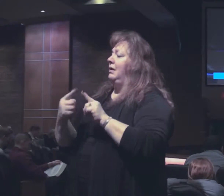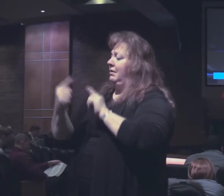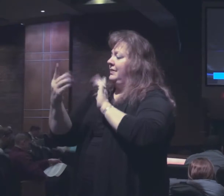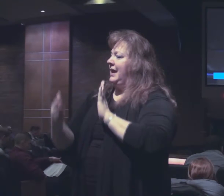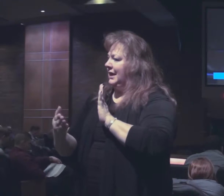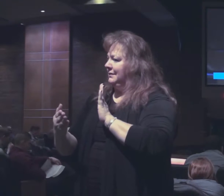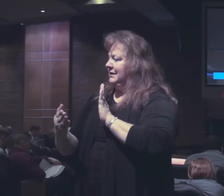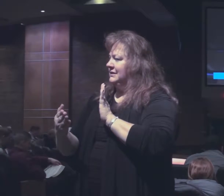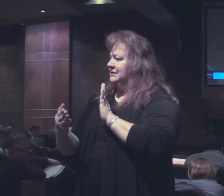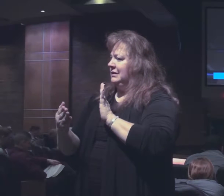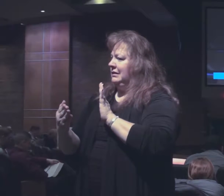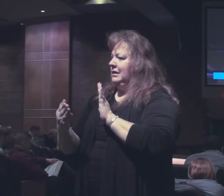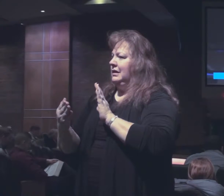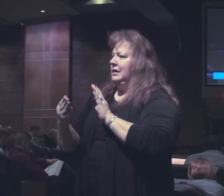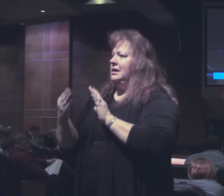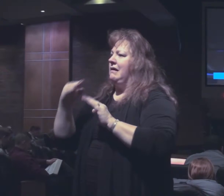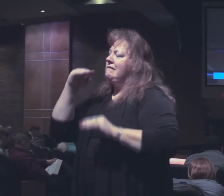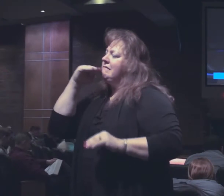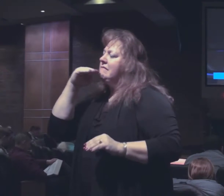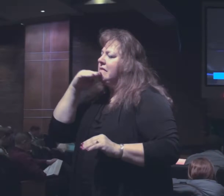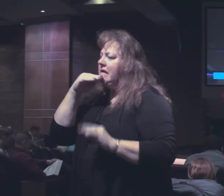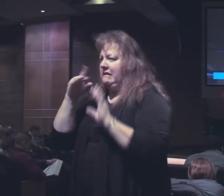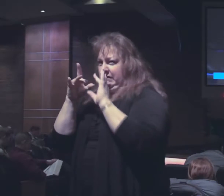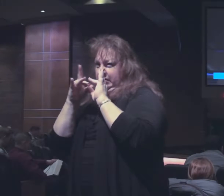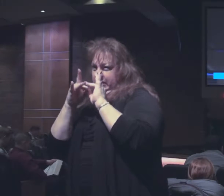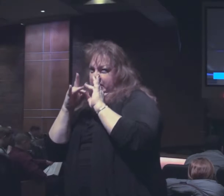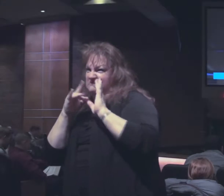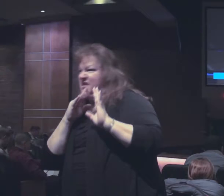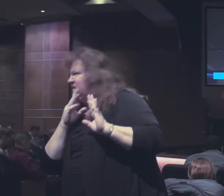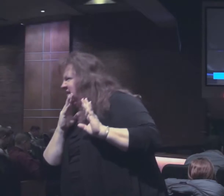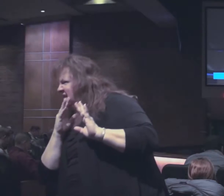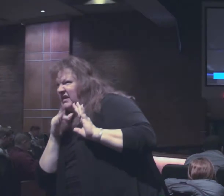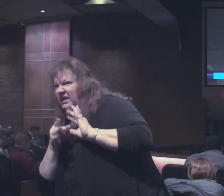enemies that are attacking with their slanderous, malicious